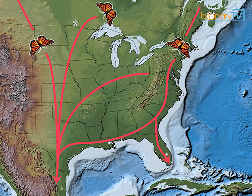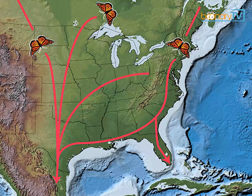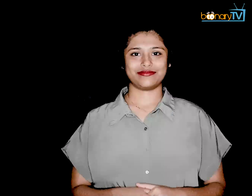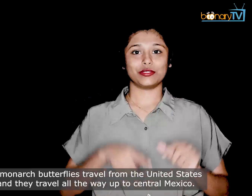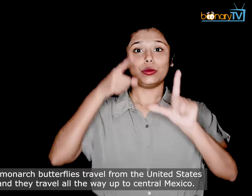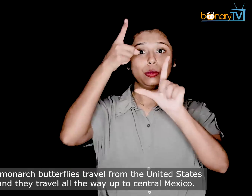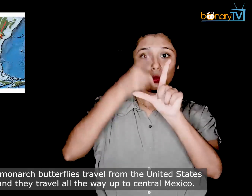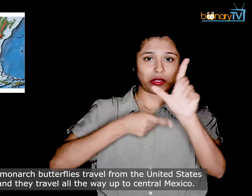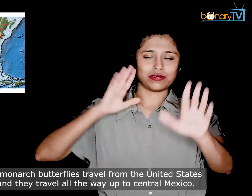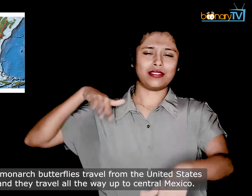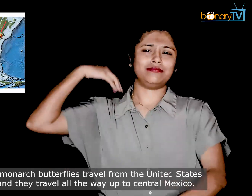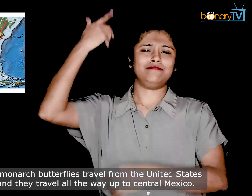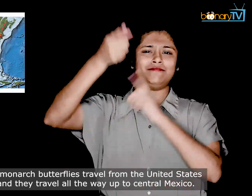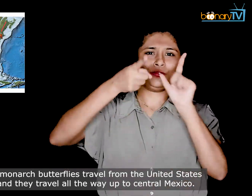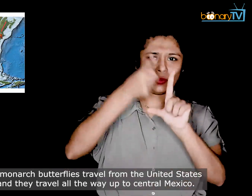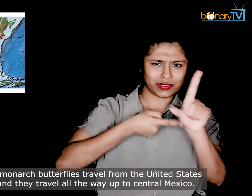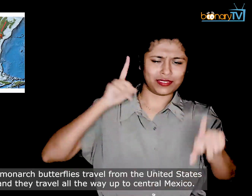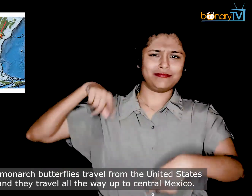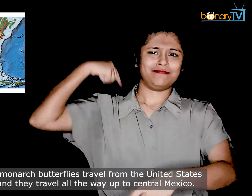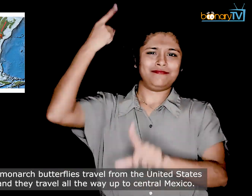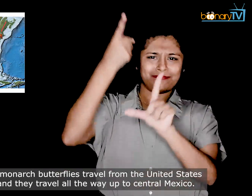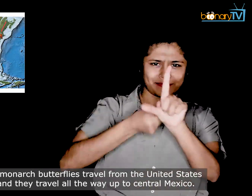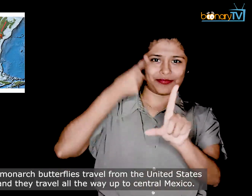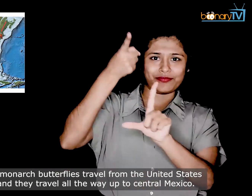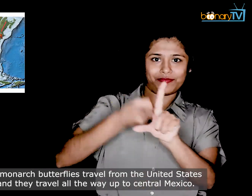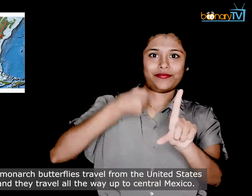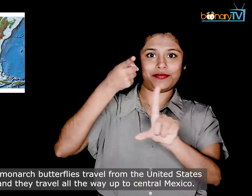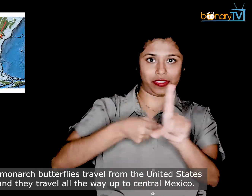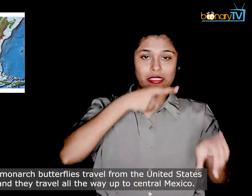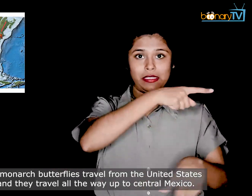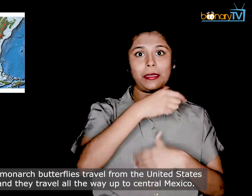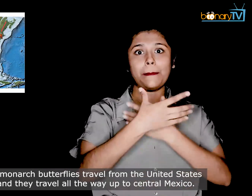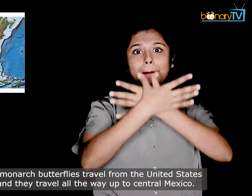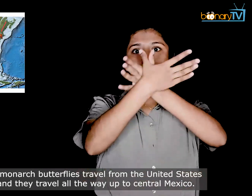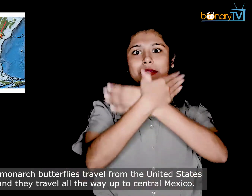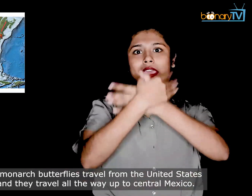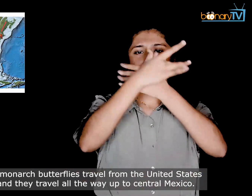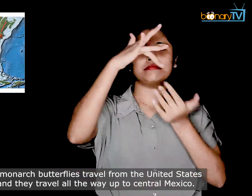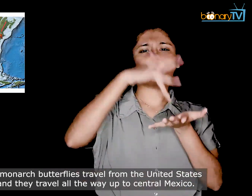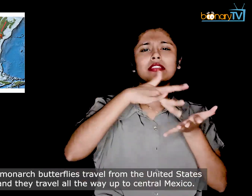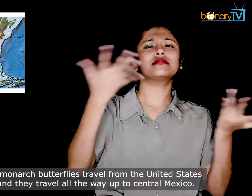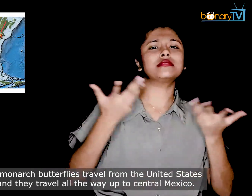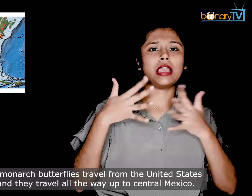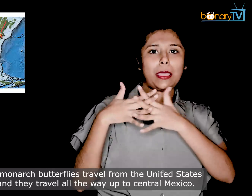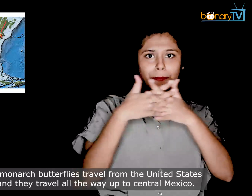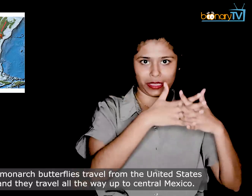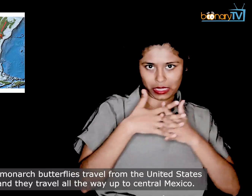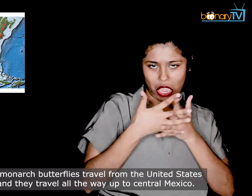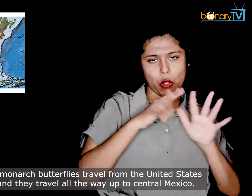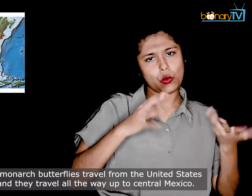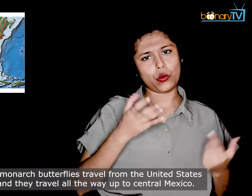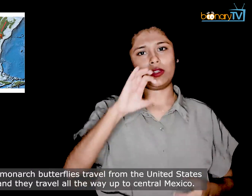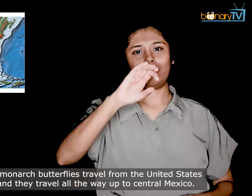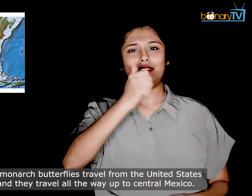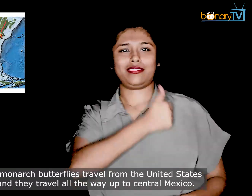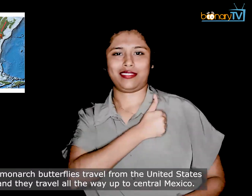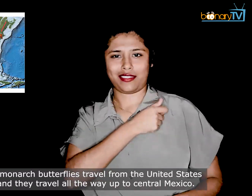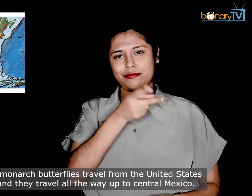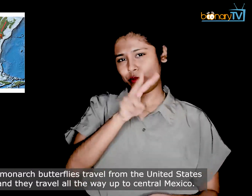Each year, the monarch butterflies travel from the United States and Canada and they